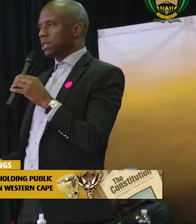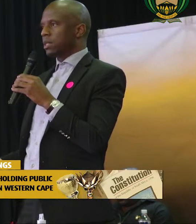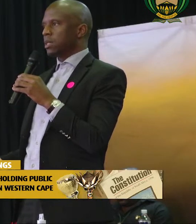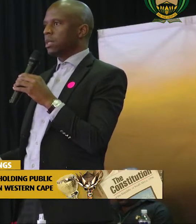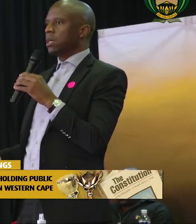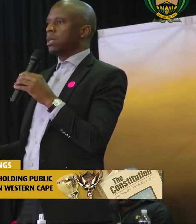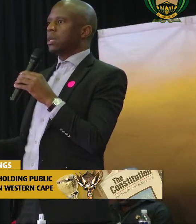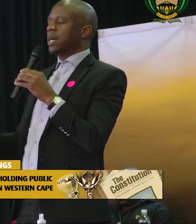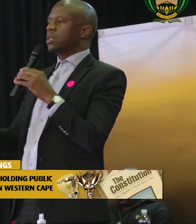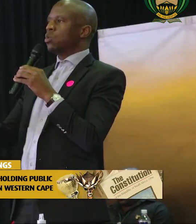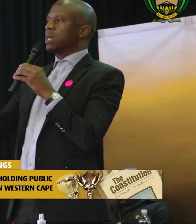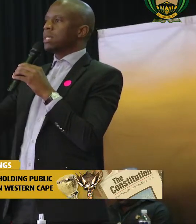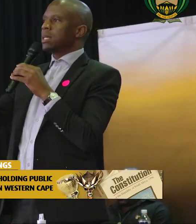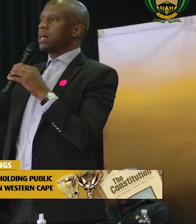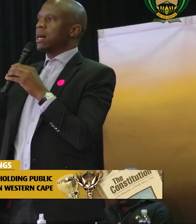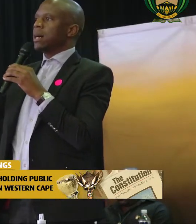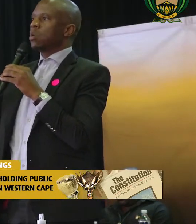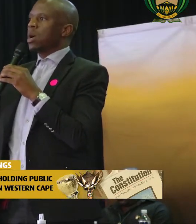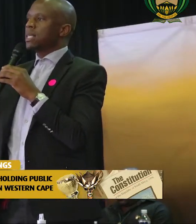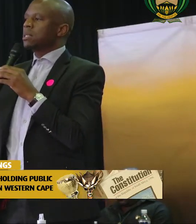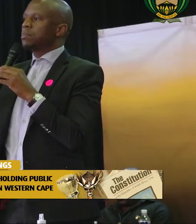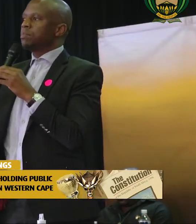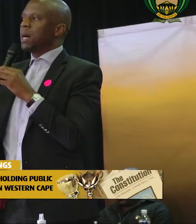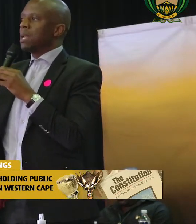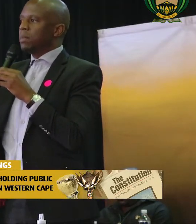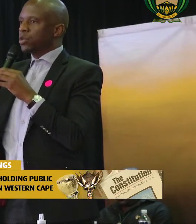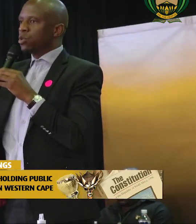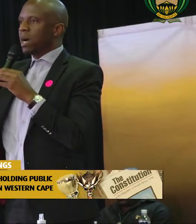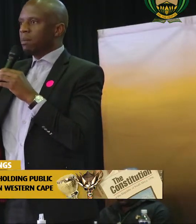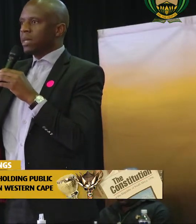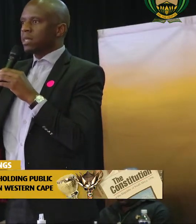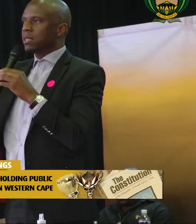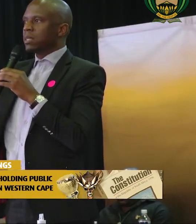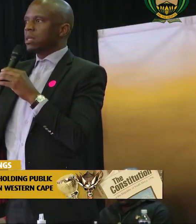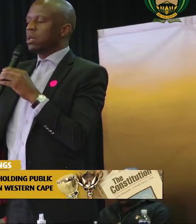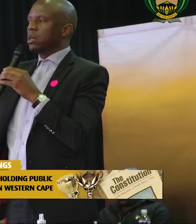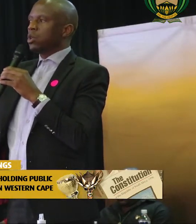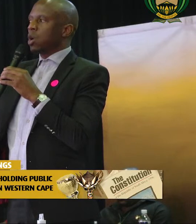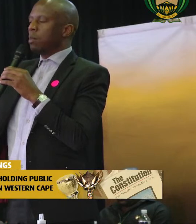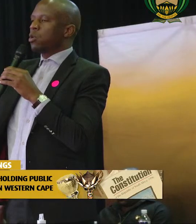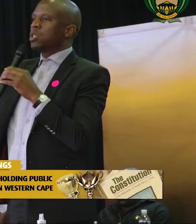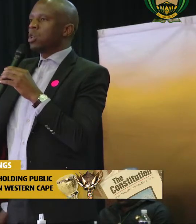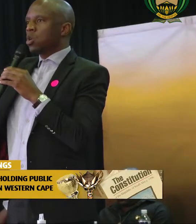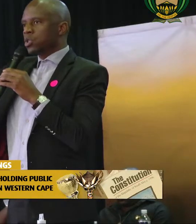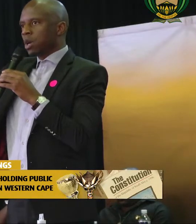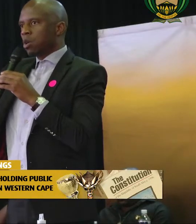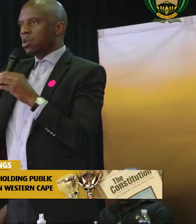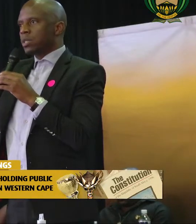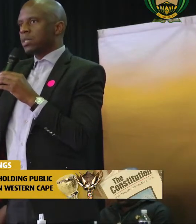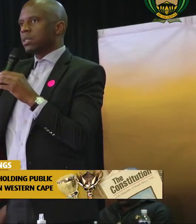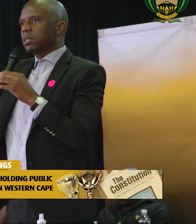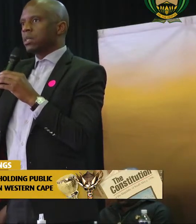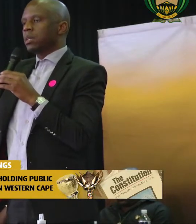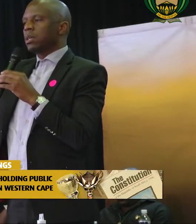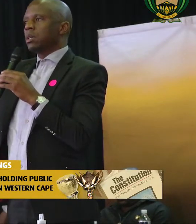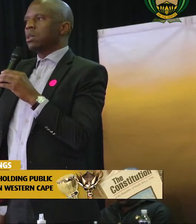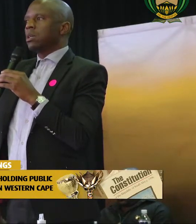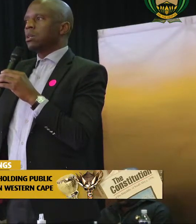committee that we must request Parliament, through Parliament, to approach the Constitutional Court